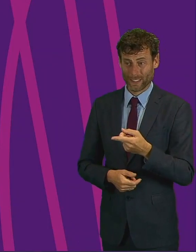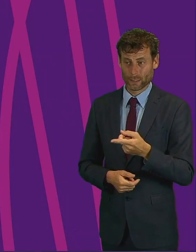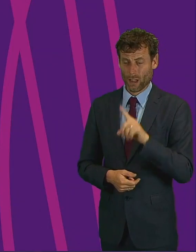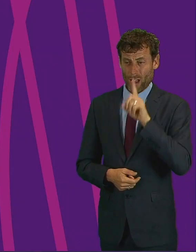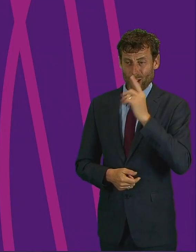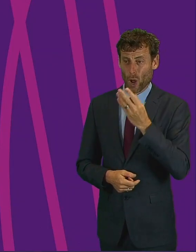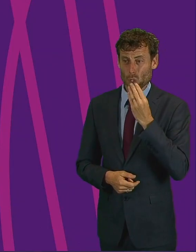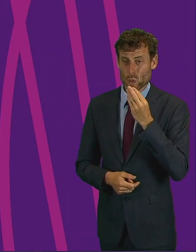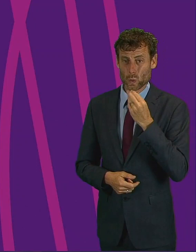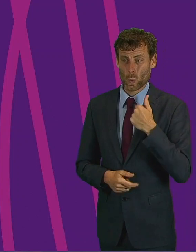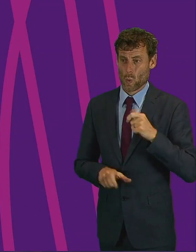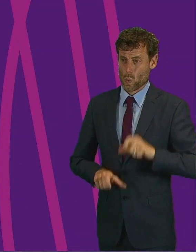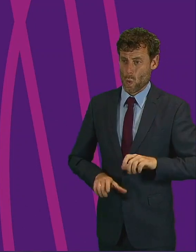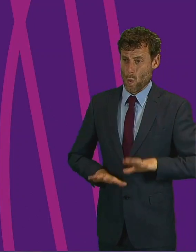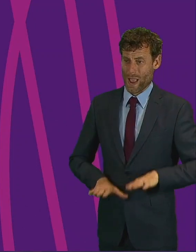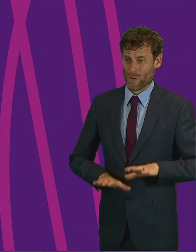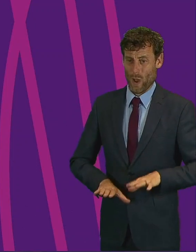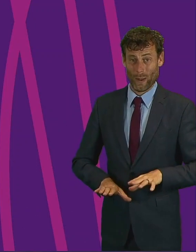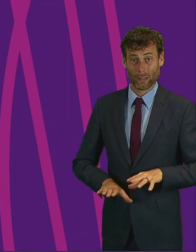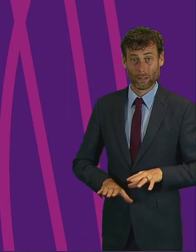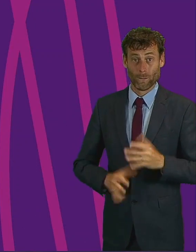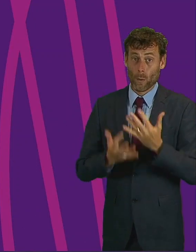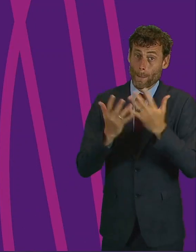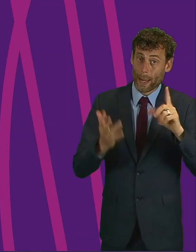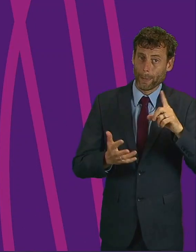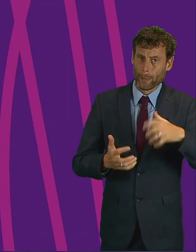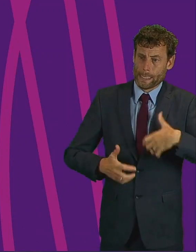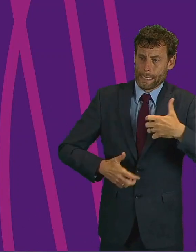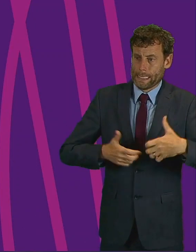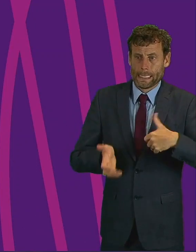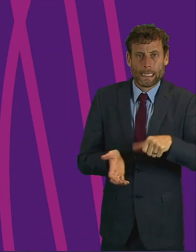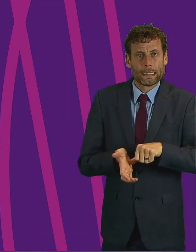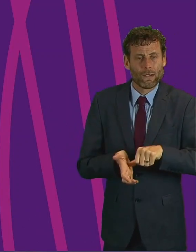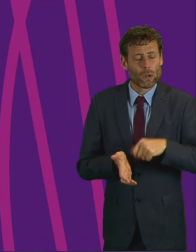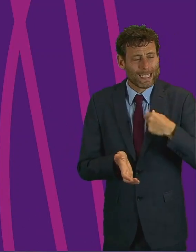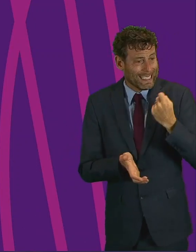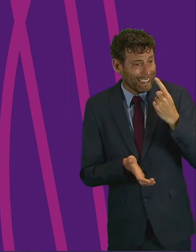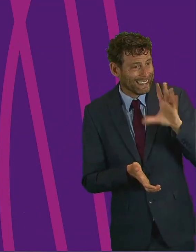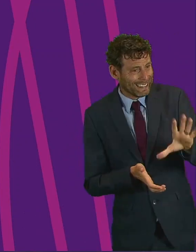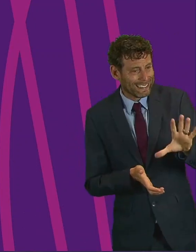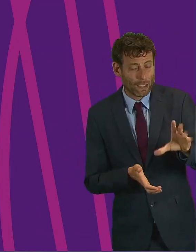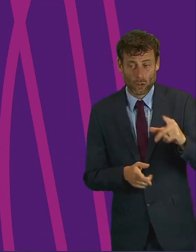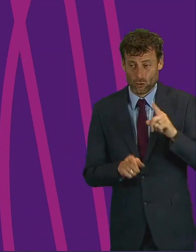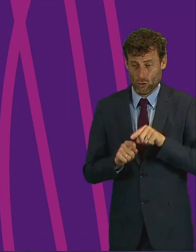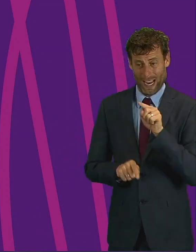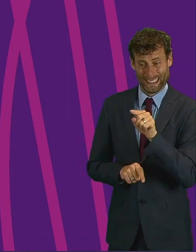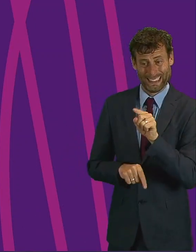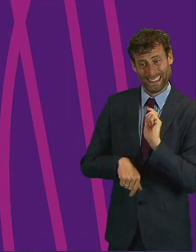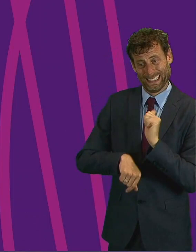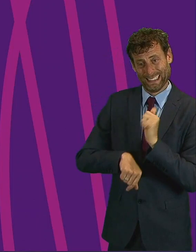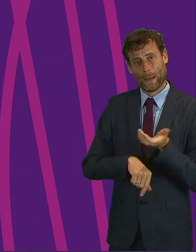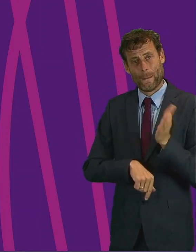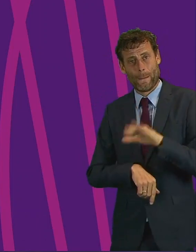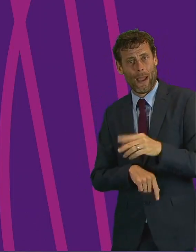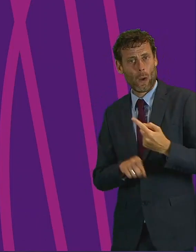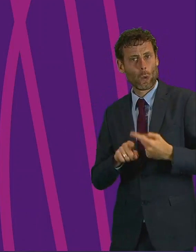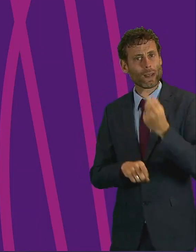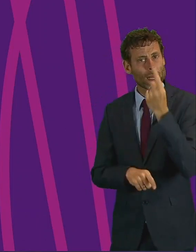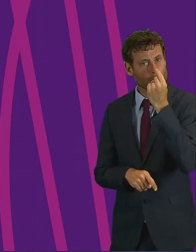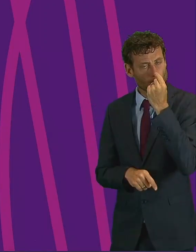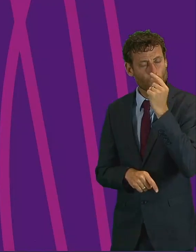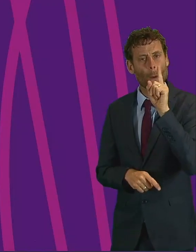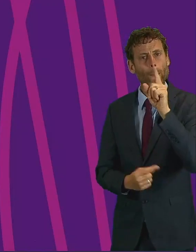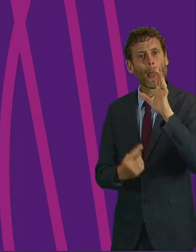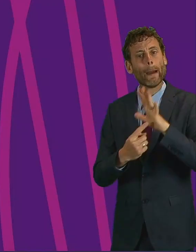some cases, that will have been very painful for people, and we want to see that situation rectified as quickly as possible, but crucially as safely